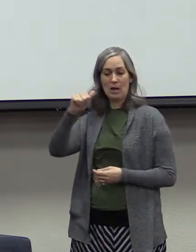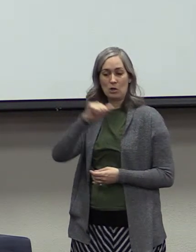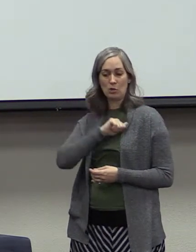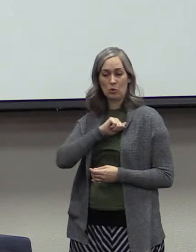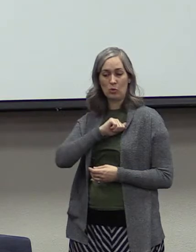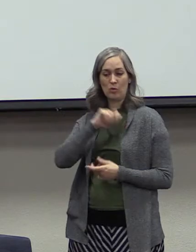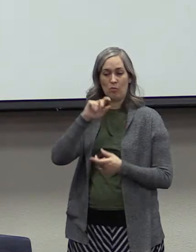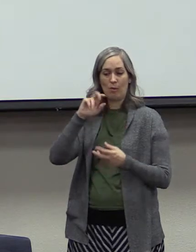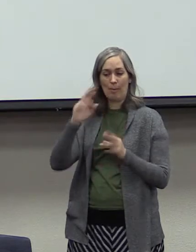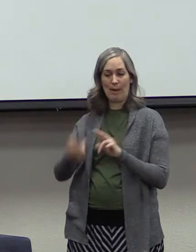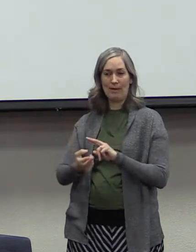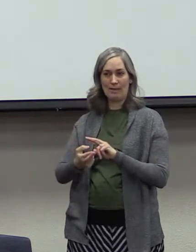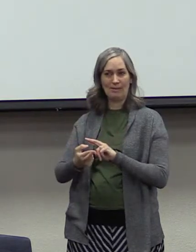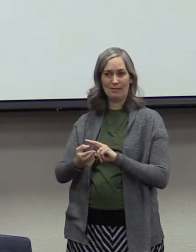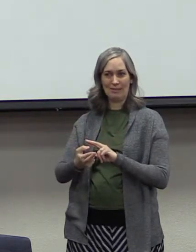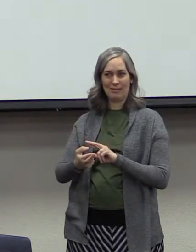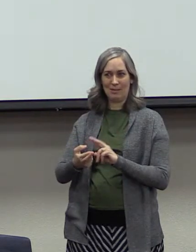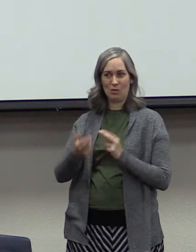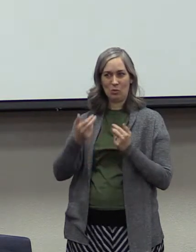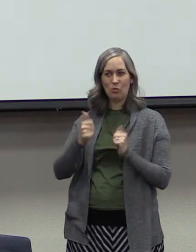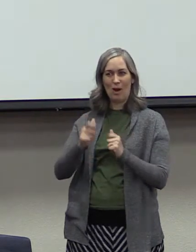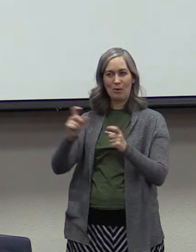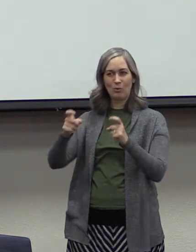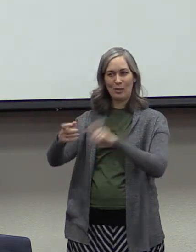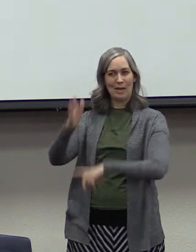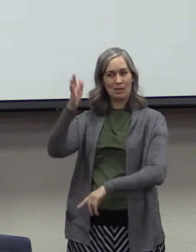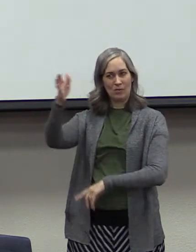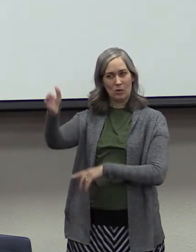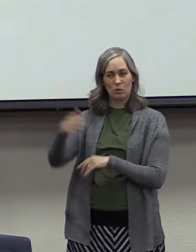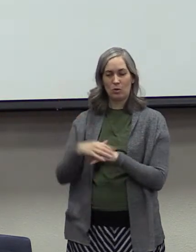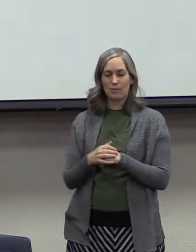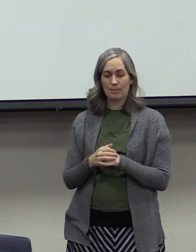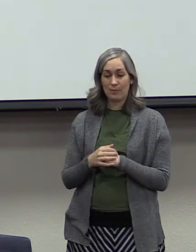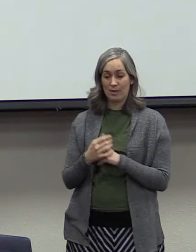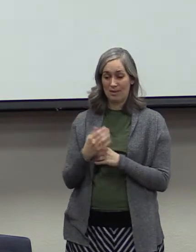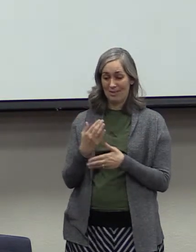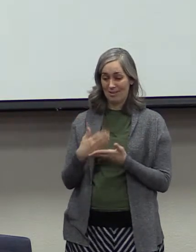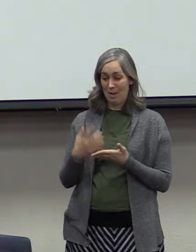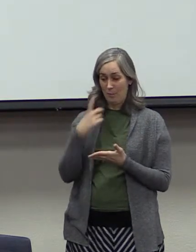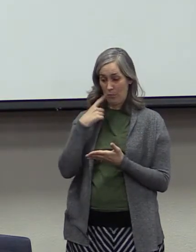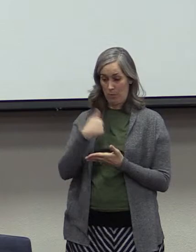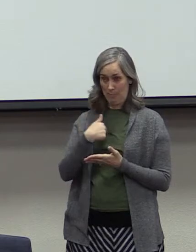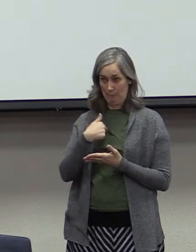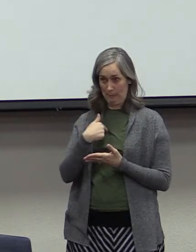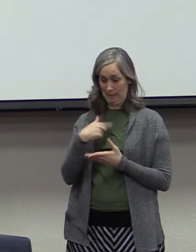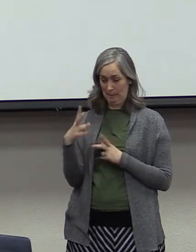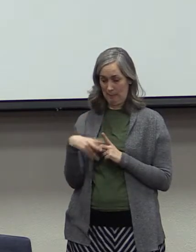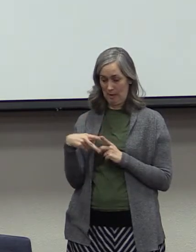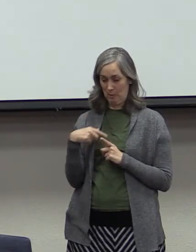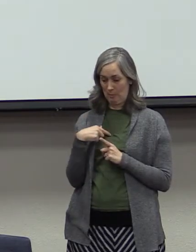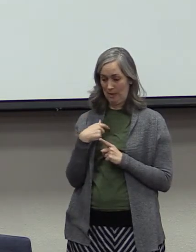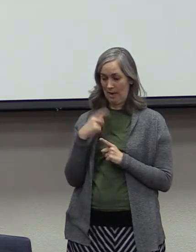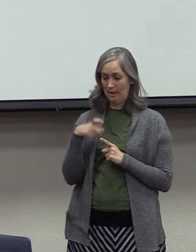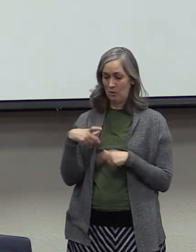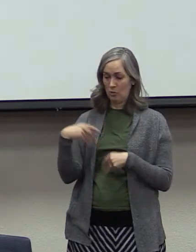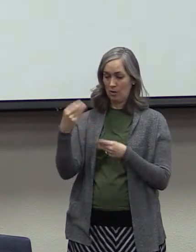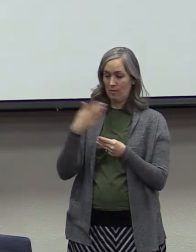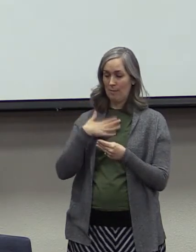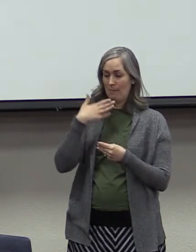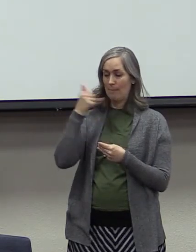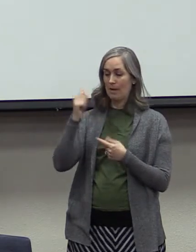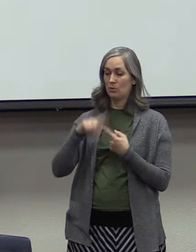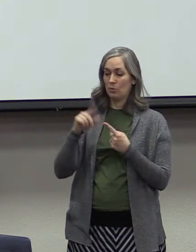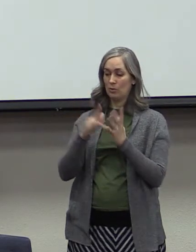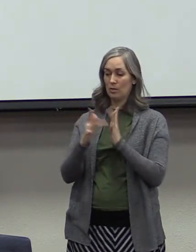will seek not to live that way anymore. Here's something especially for me. I need to give my best to Jesus when it comes to working with